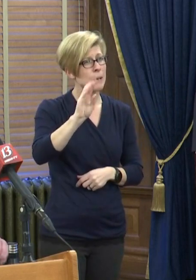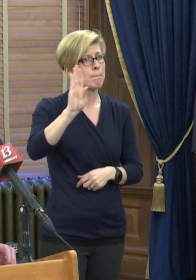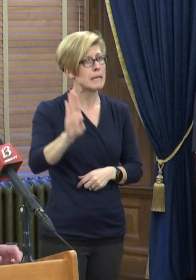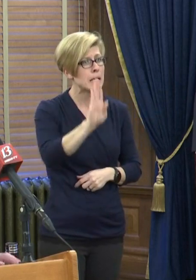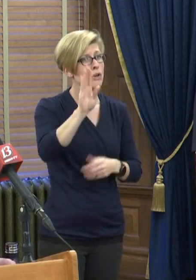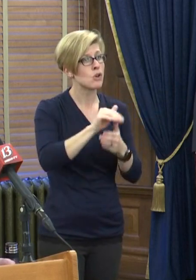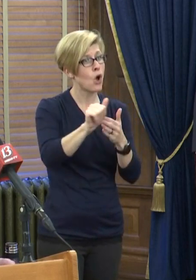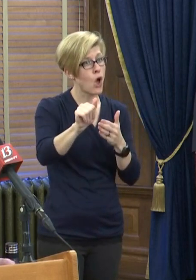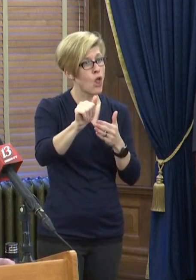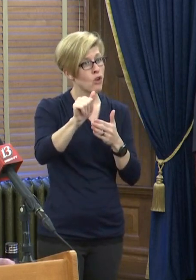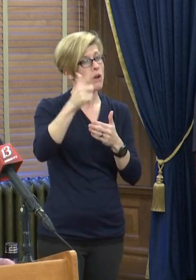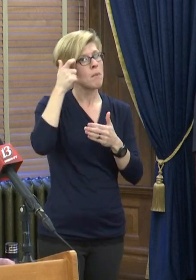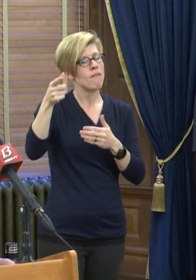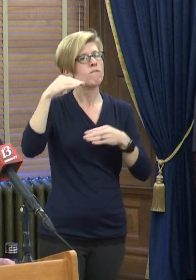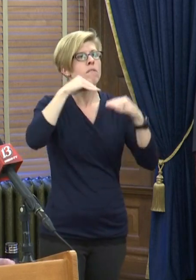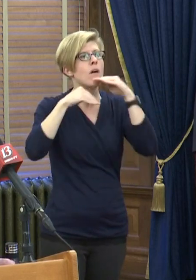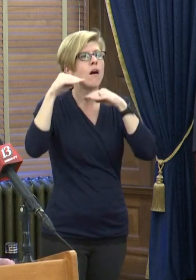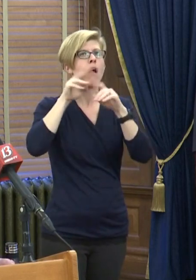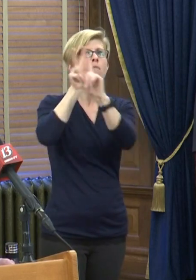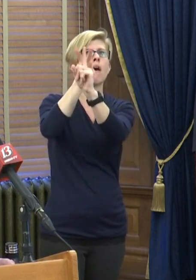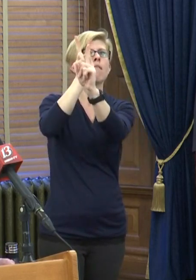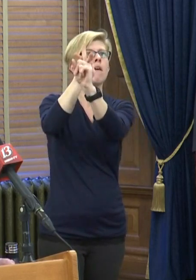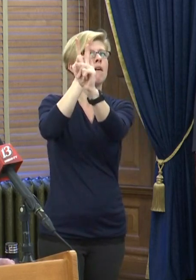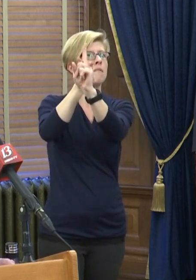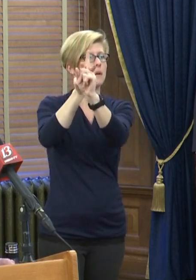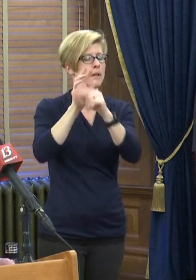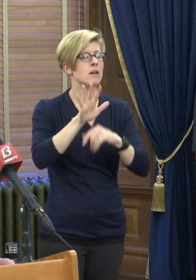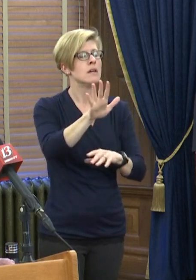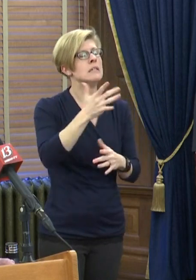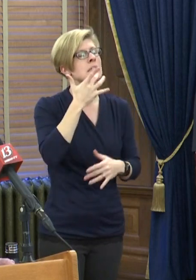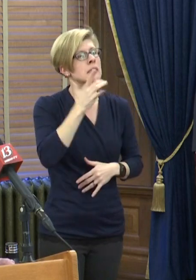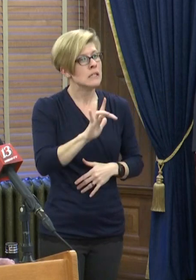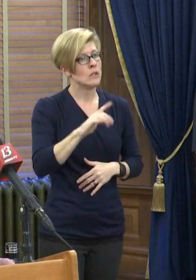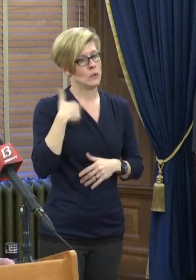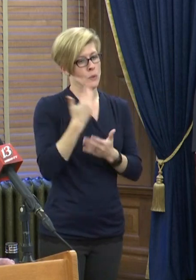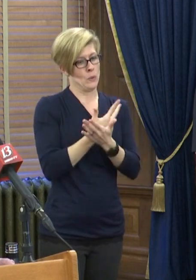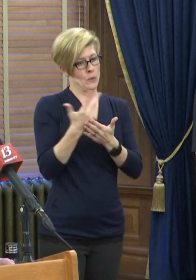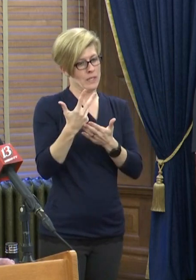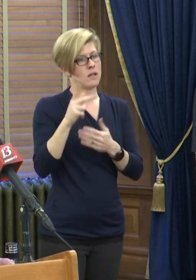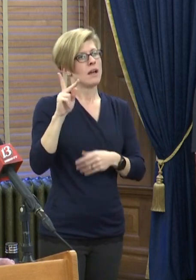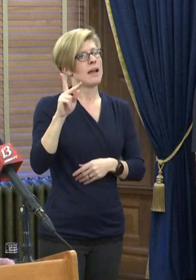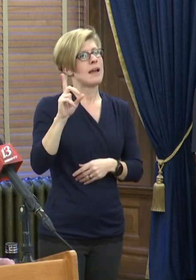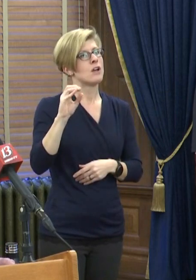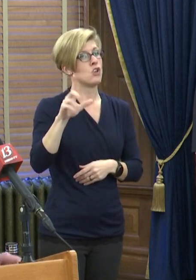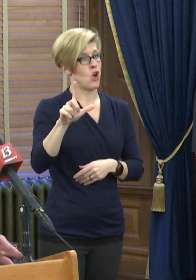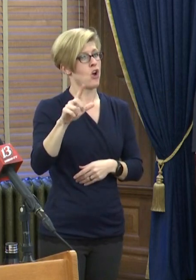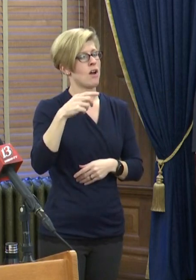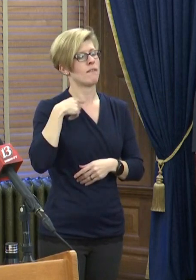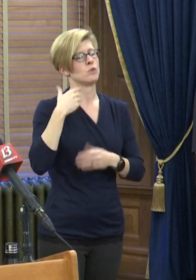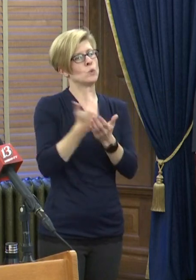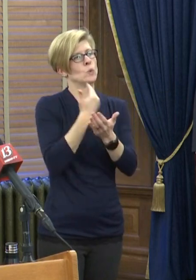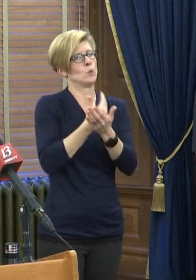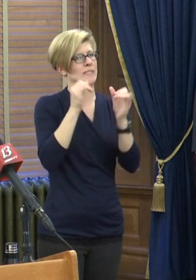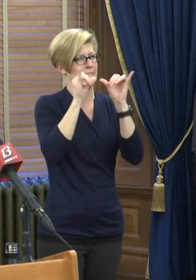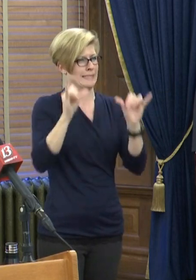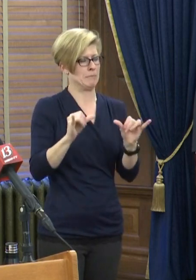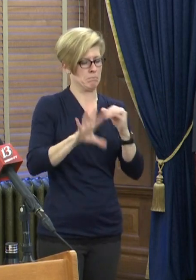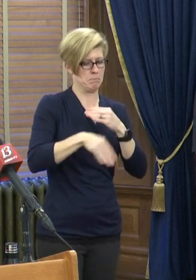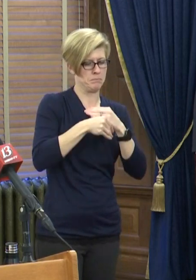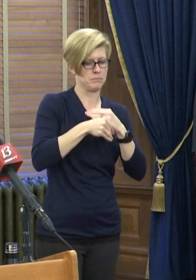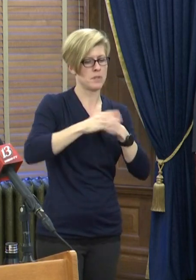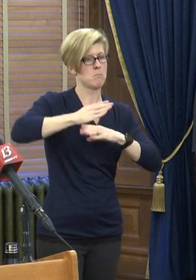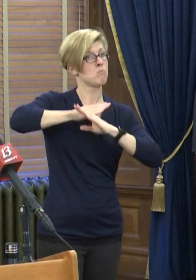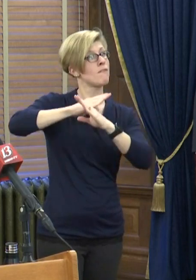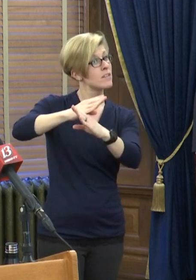billion. Fortunately, over the last 3 weeks, KDOL's new identity verification system has stopped